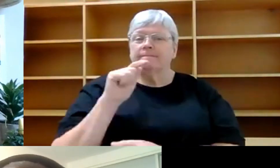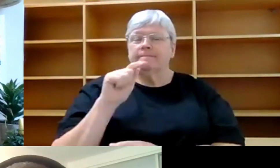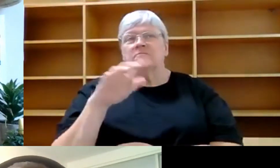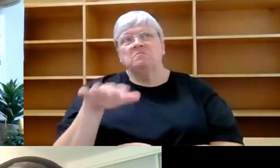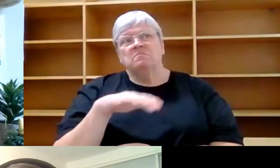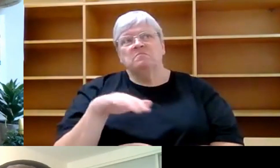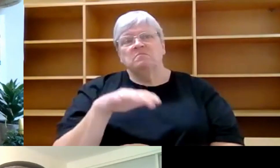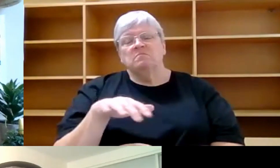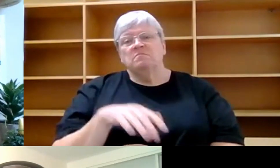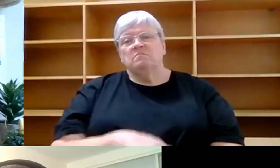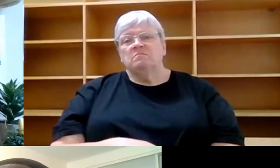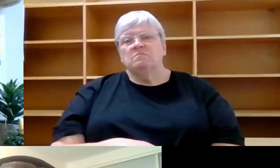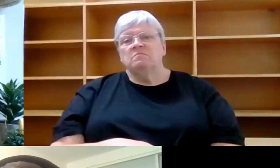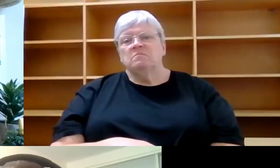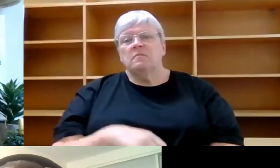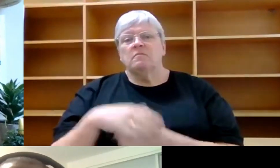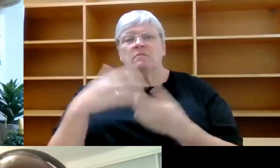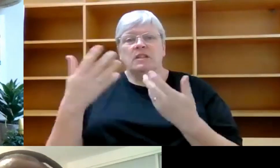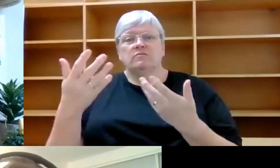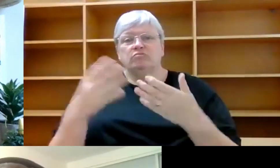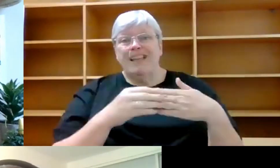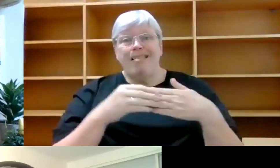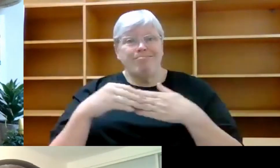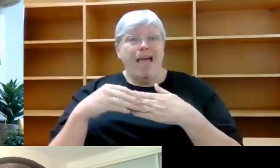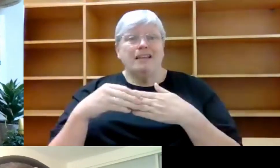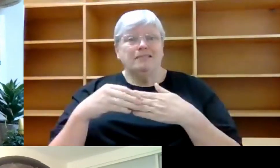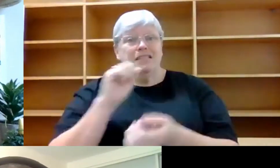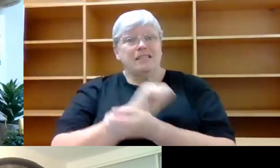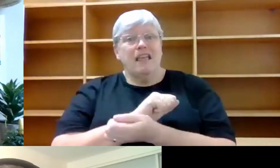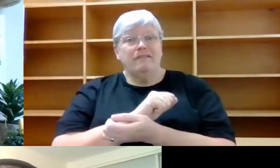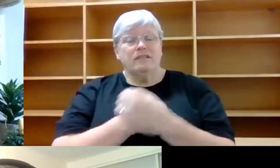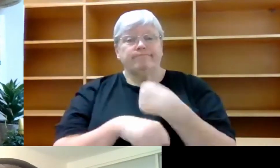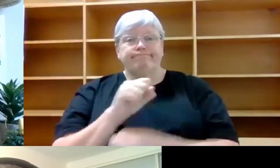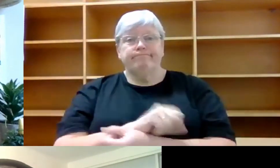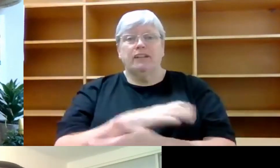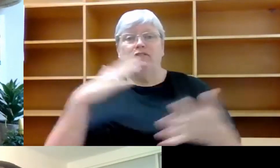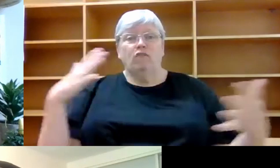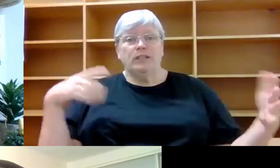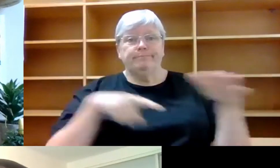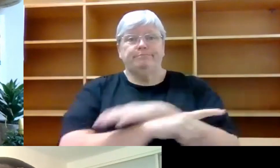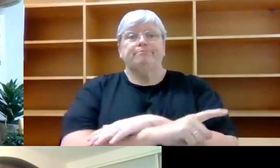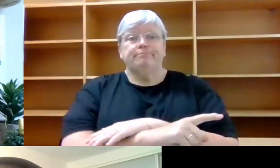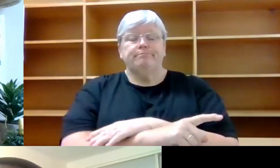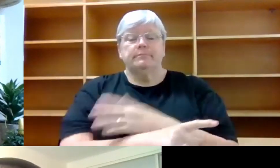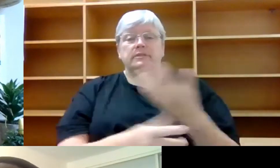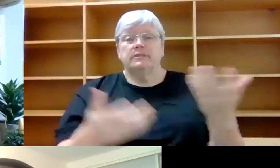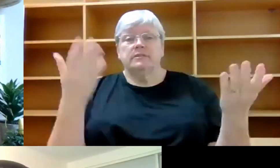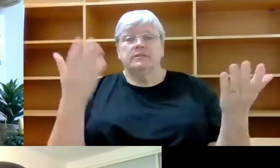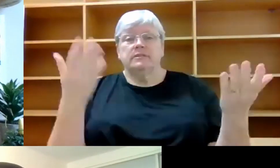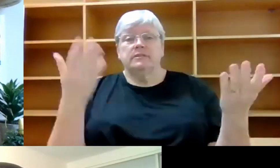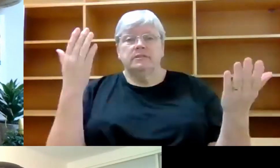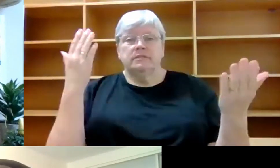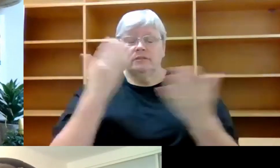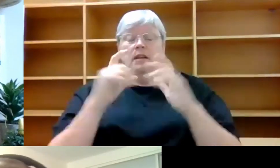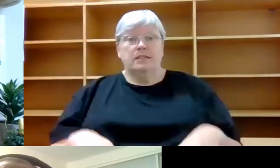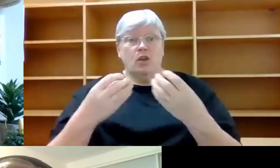Toussaint Louverture, who basically led the slaves to freedom. And so that narrative stayed with me for many, many